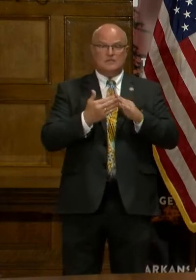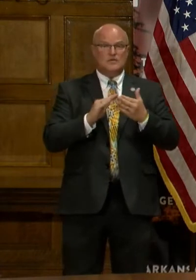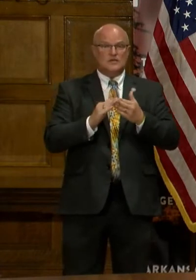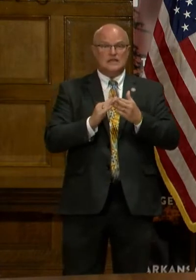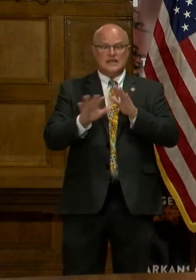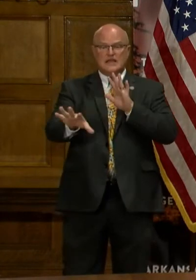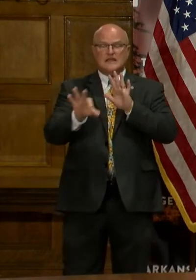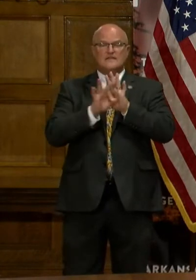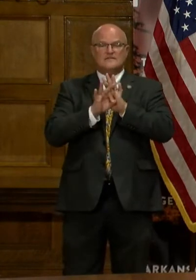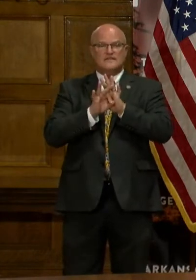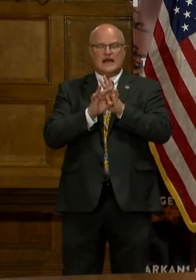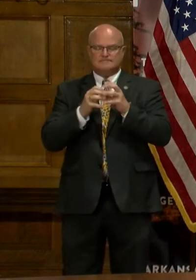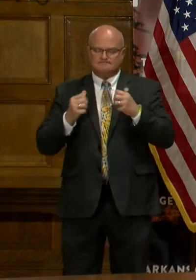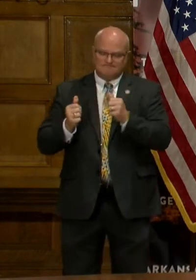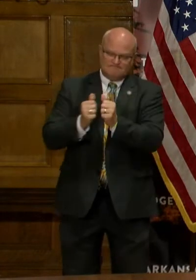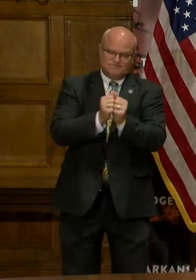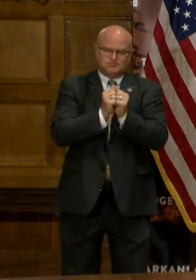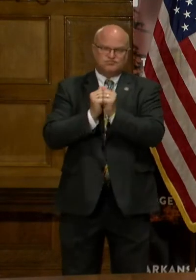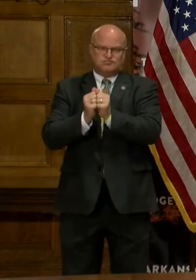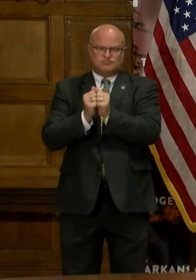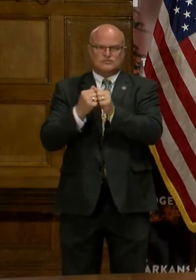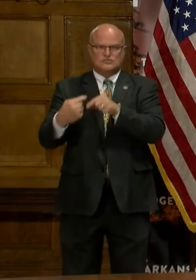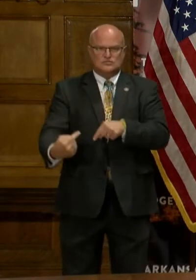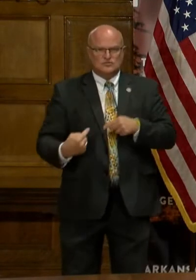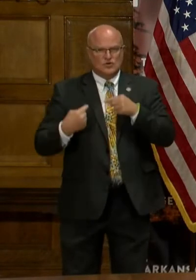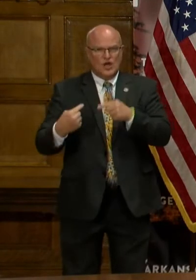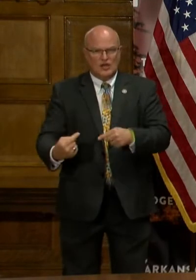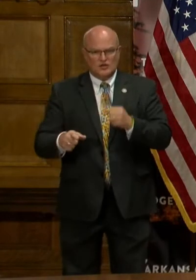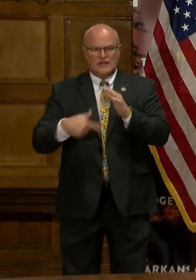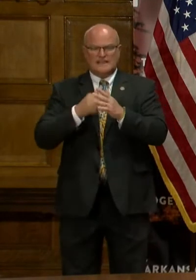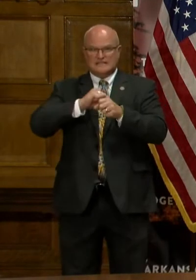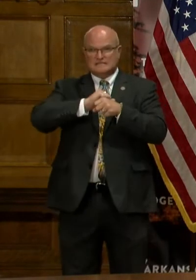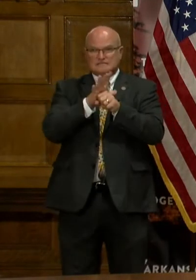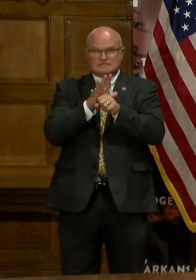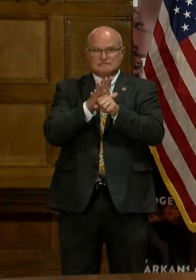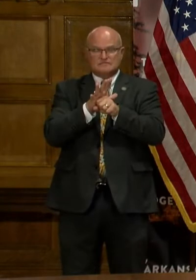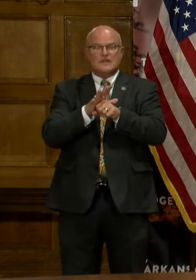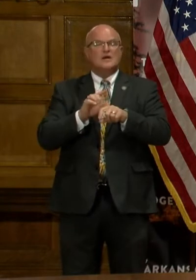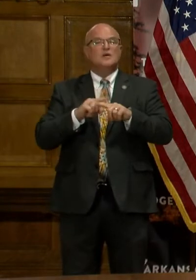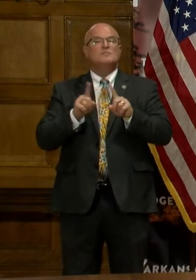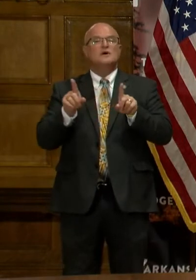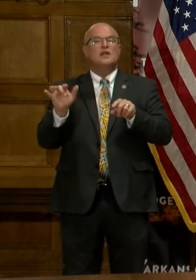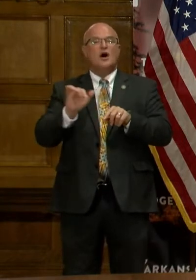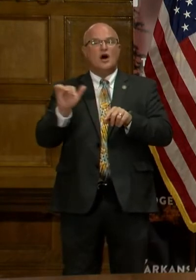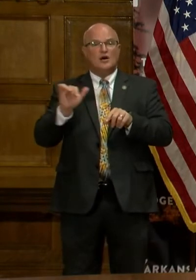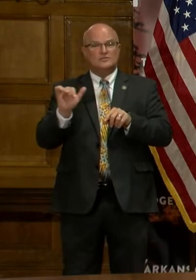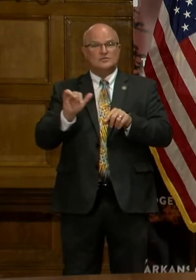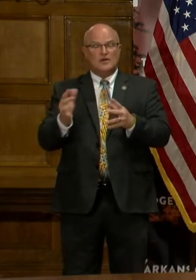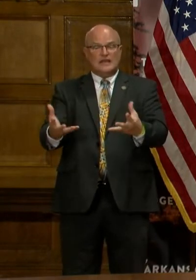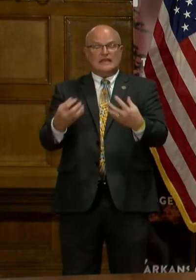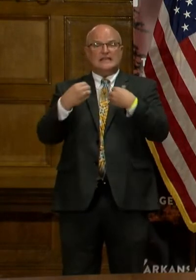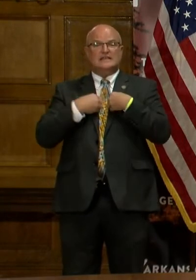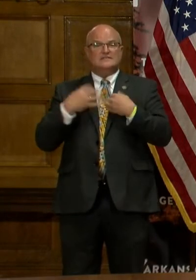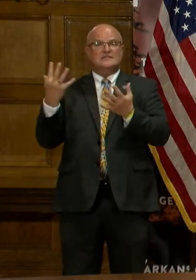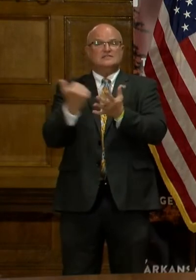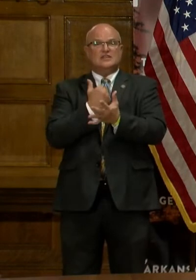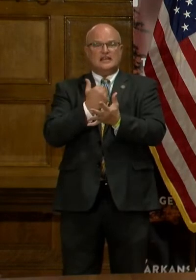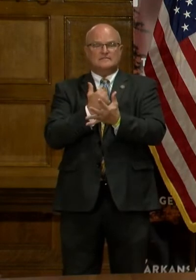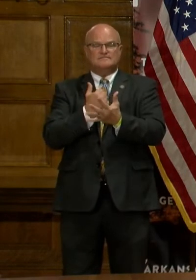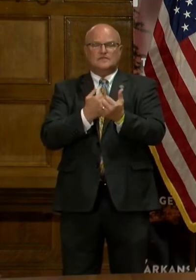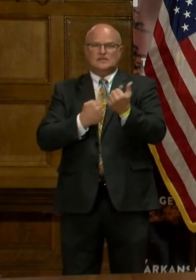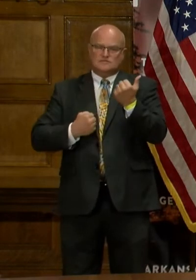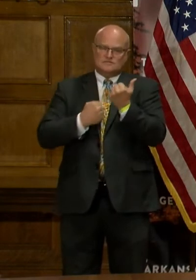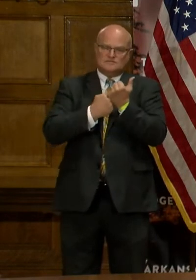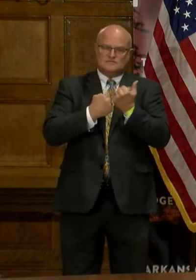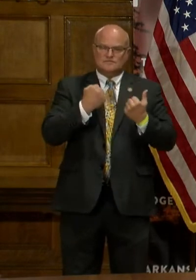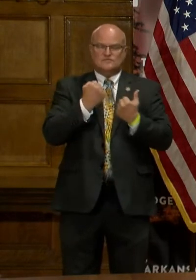to find solidarity in our shared struggle in the face of this pandemic, but also and primarily it gives us a chance to be strengthened by